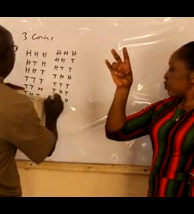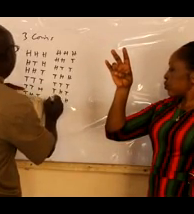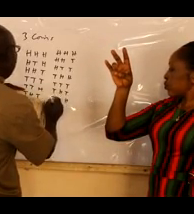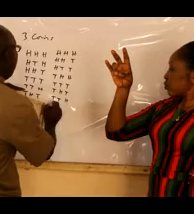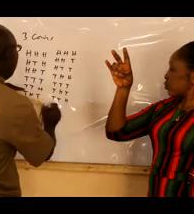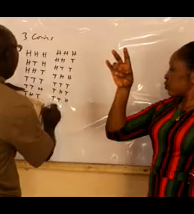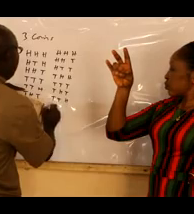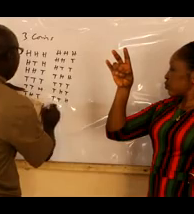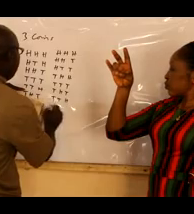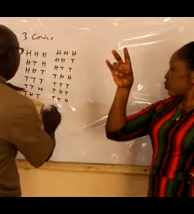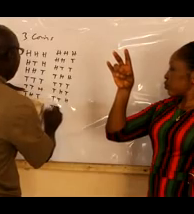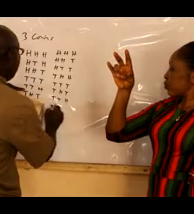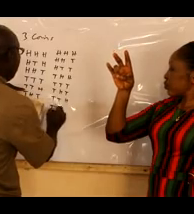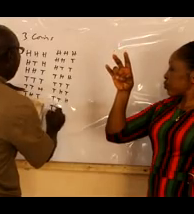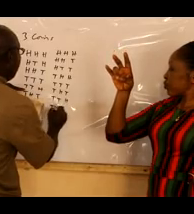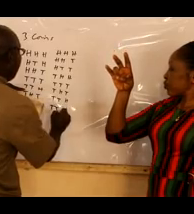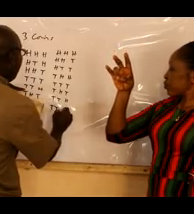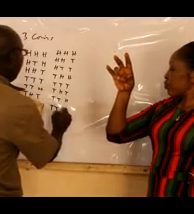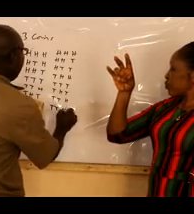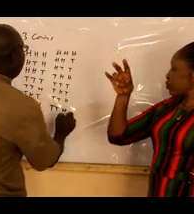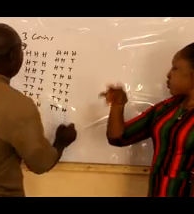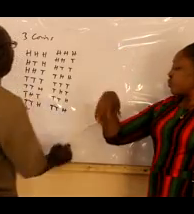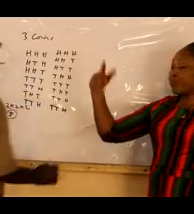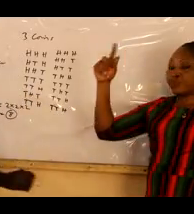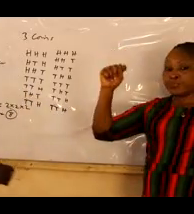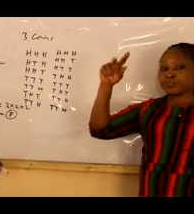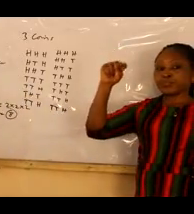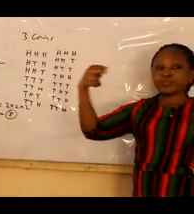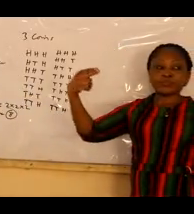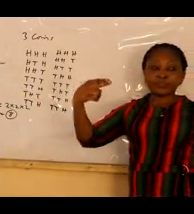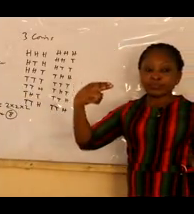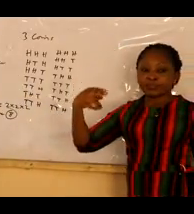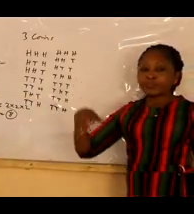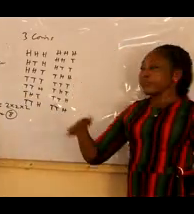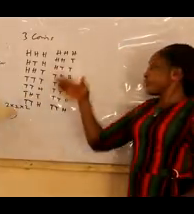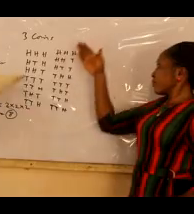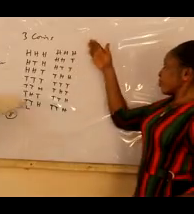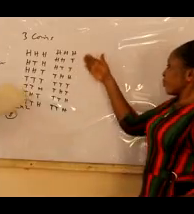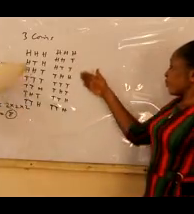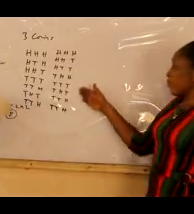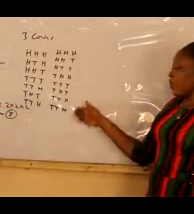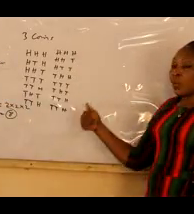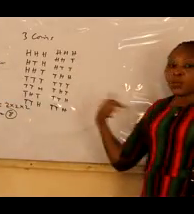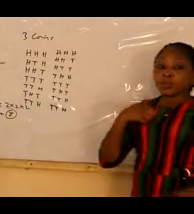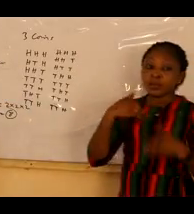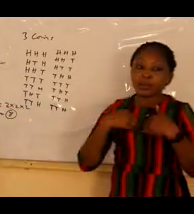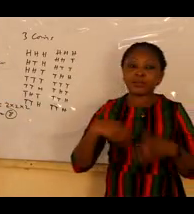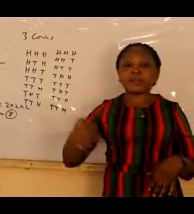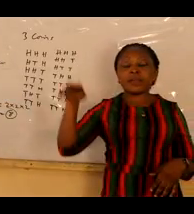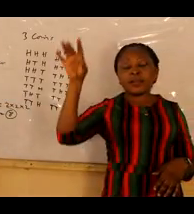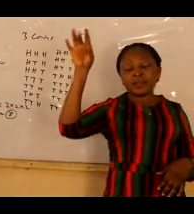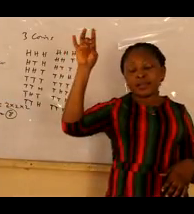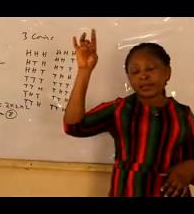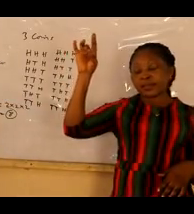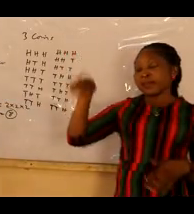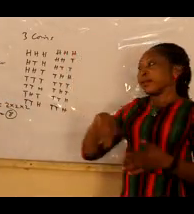Tail, tail, tail, head. I'm going to give you 8. But that is for elementary. The